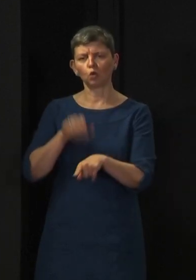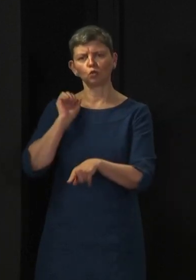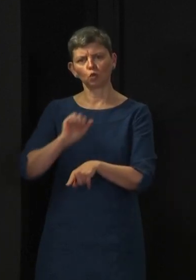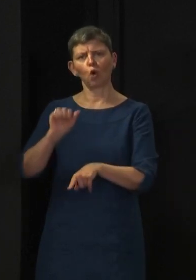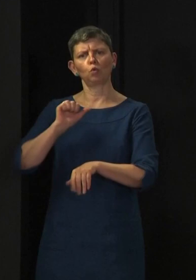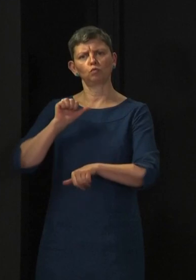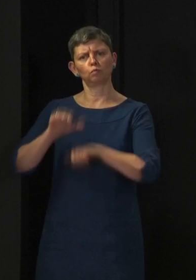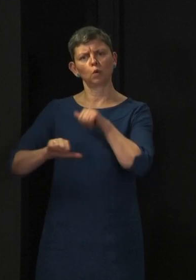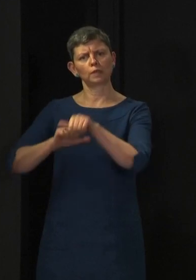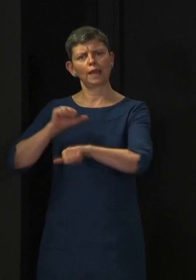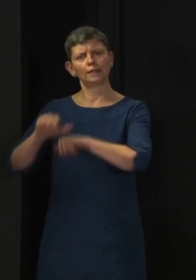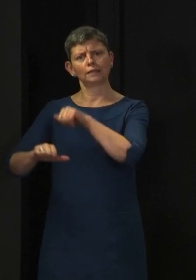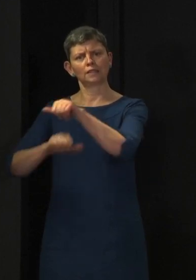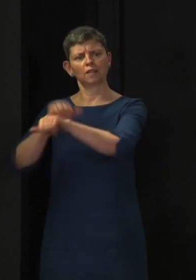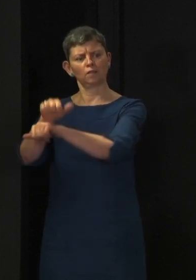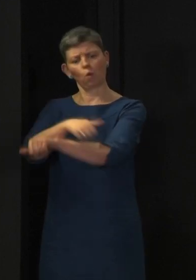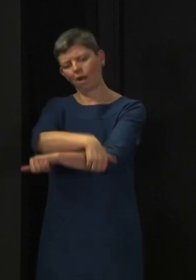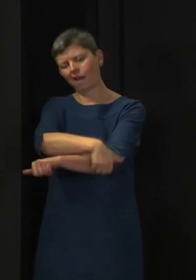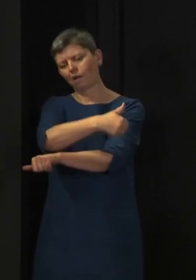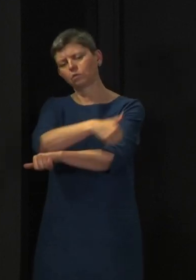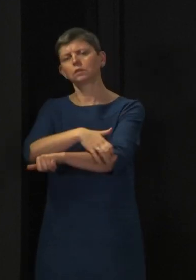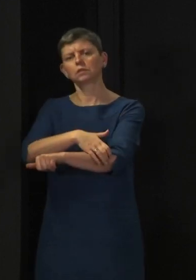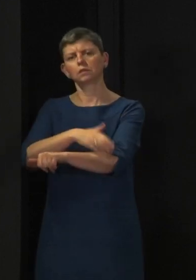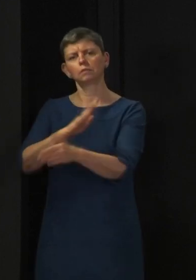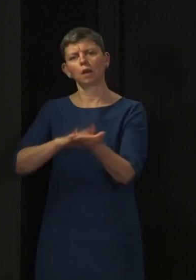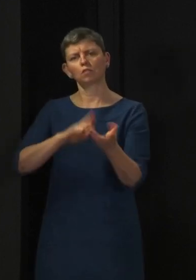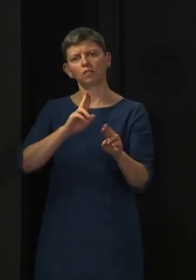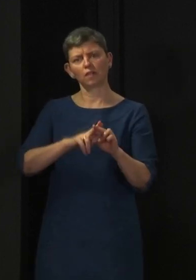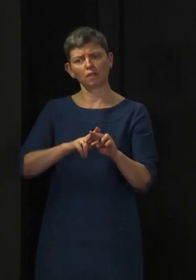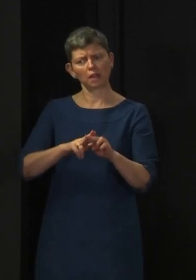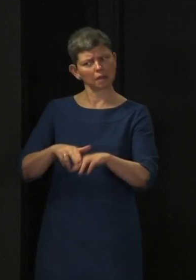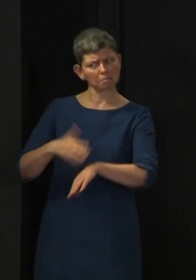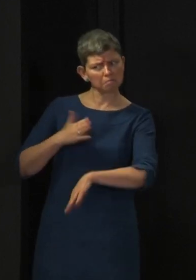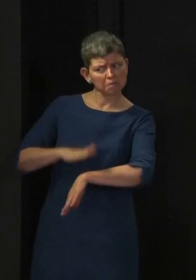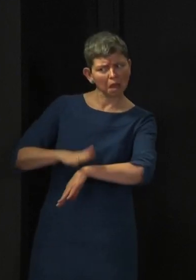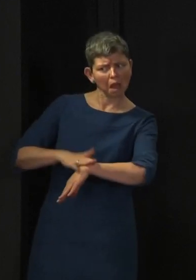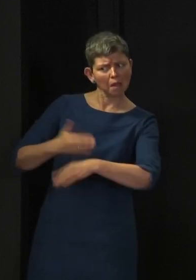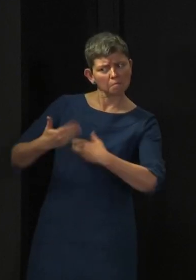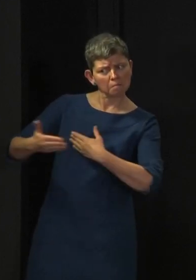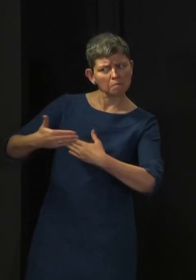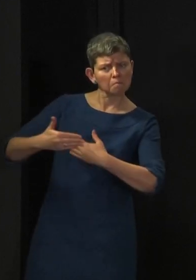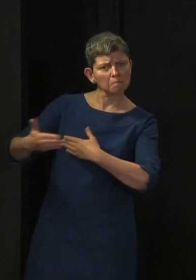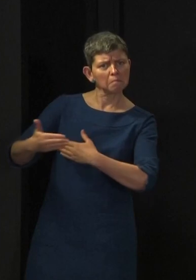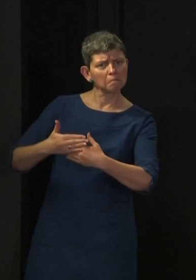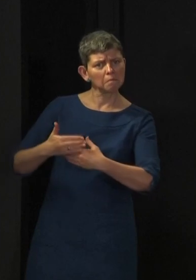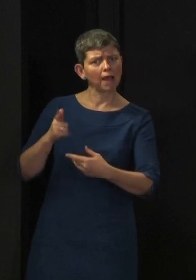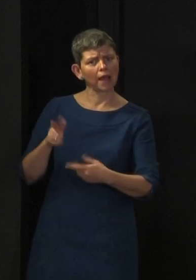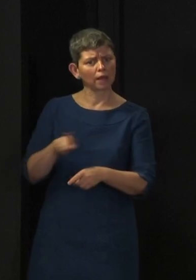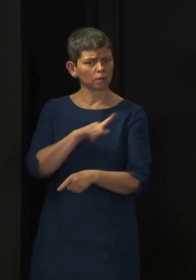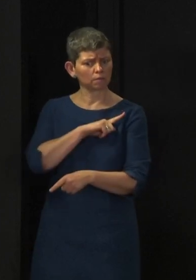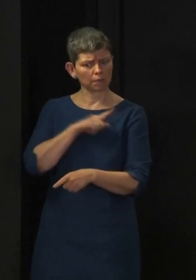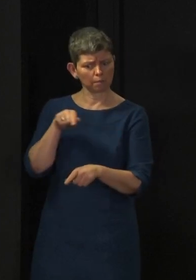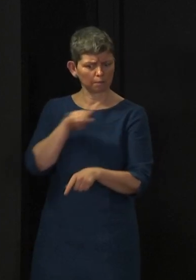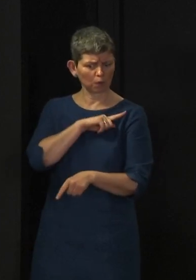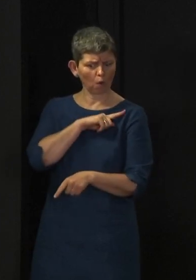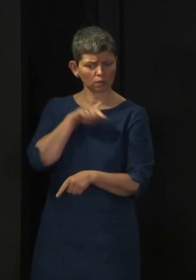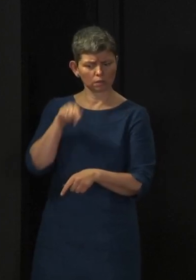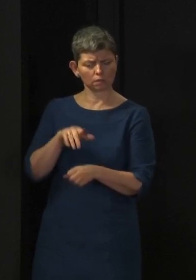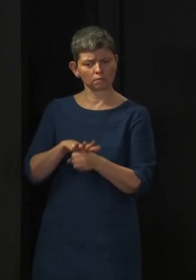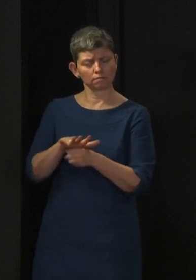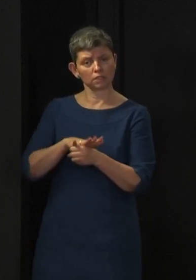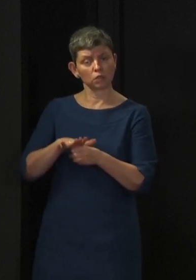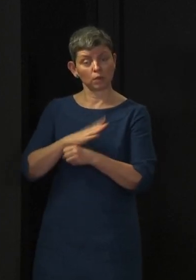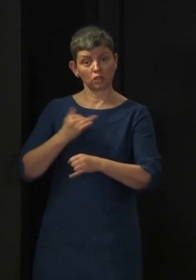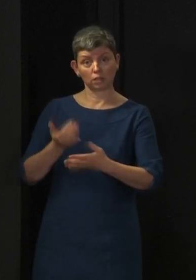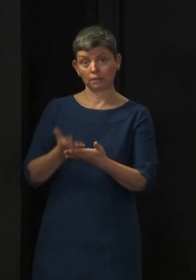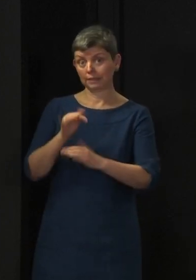Ferrier. Can you give us an idea of how long you expect that process to work? And given the seriousness of the situation, do you think it should be handled as